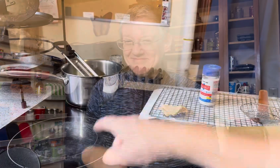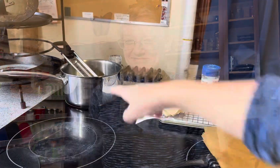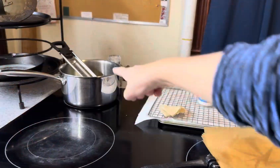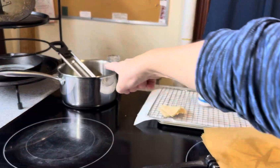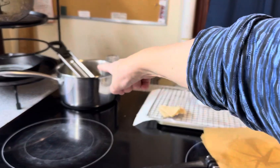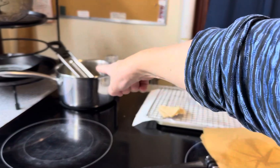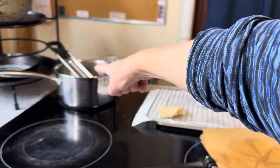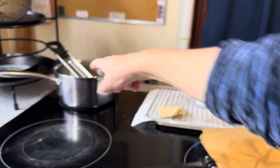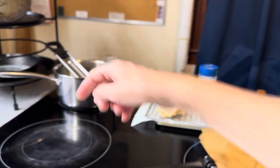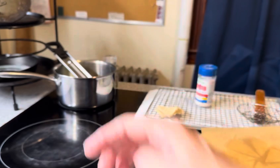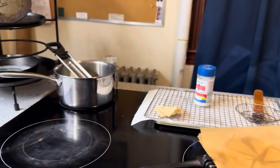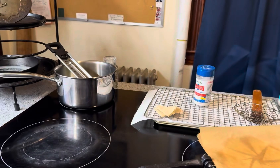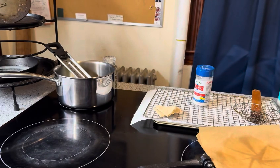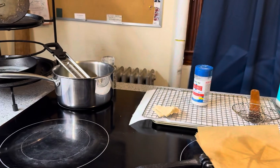oil. I wasn't ready for it.